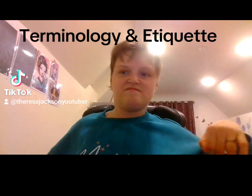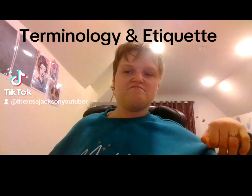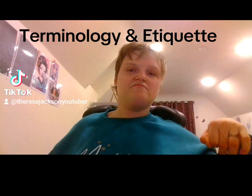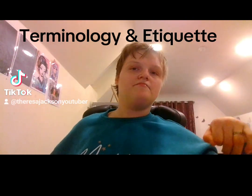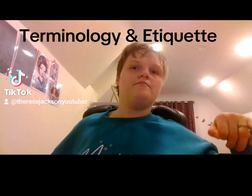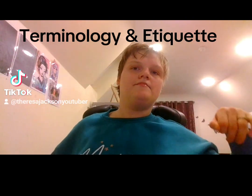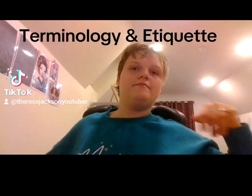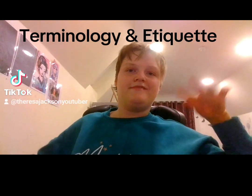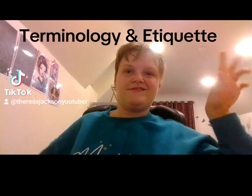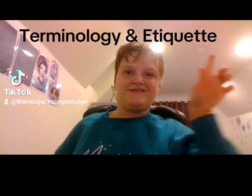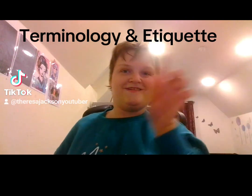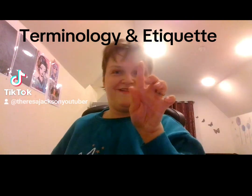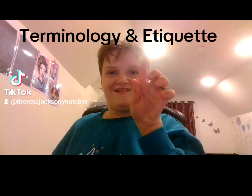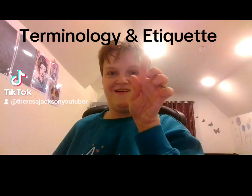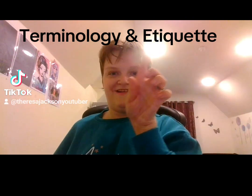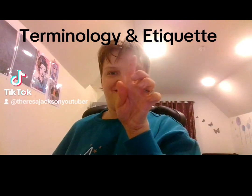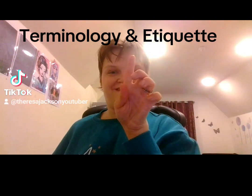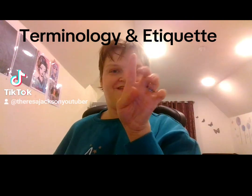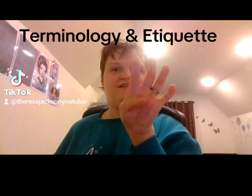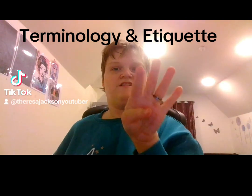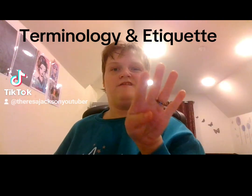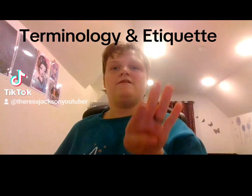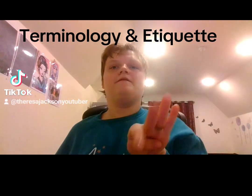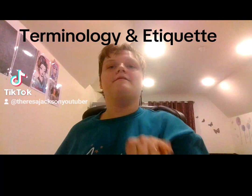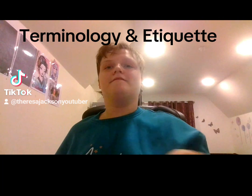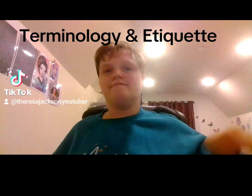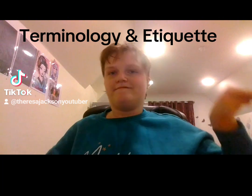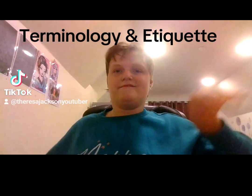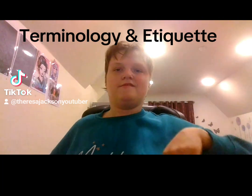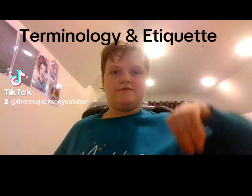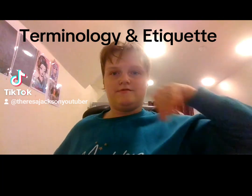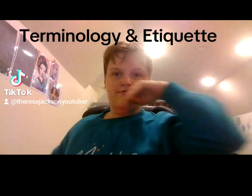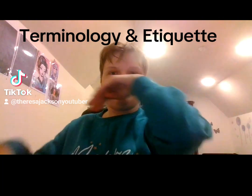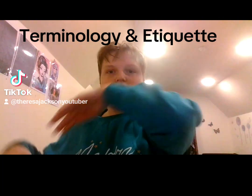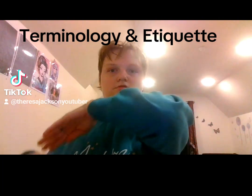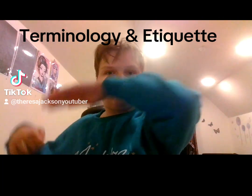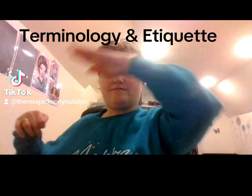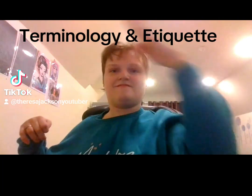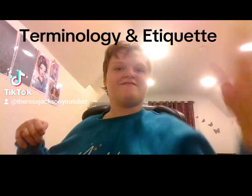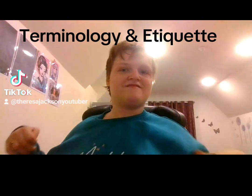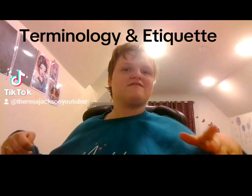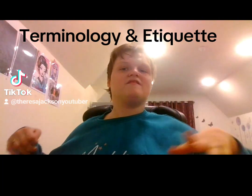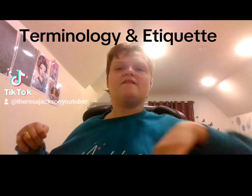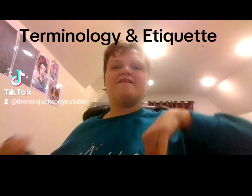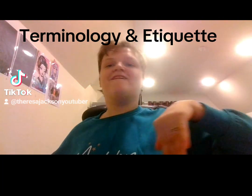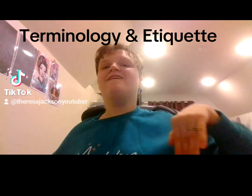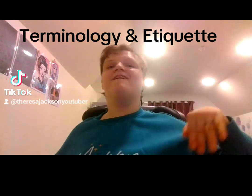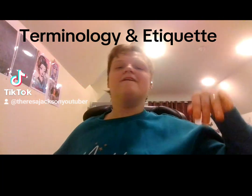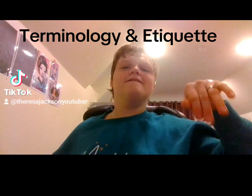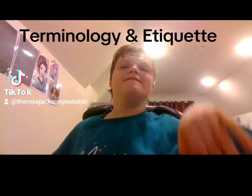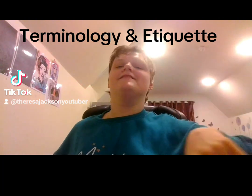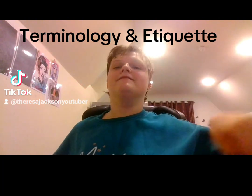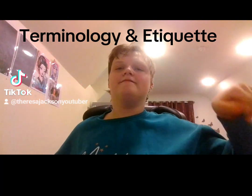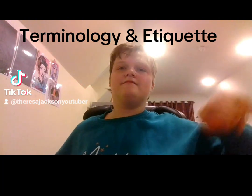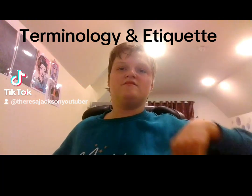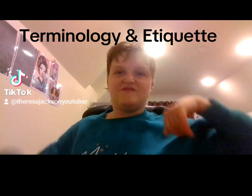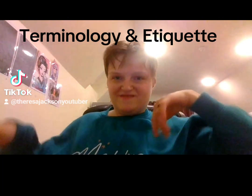Firstly, let's discuss disability terminology. It's crucial to